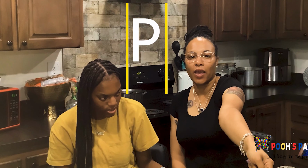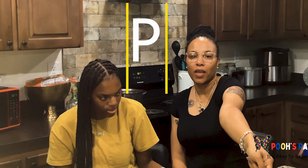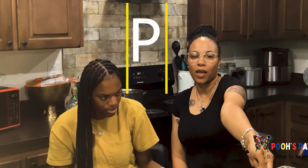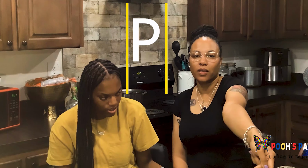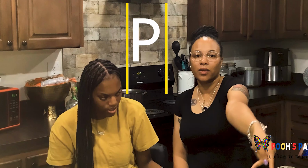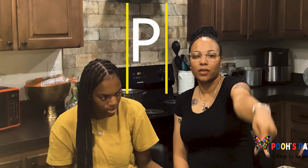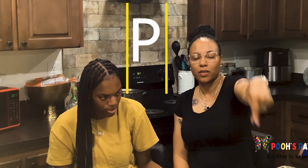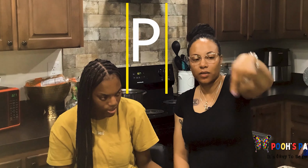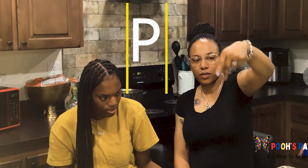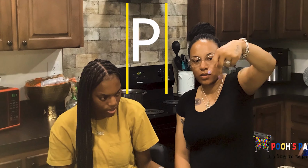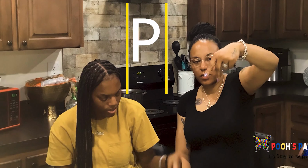kind of.